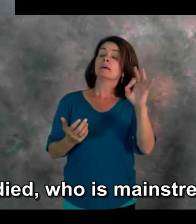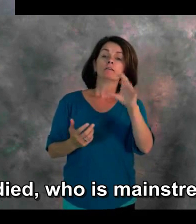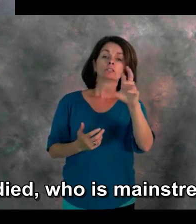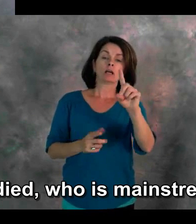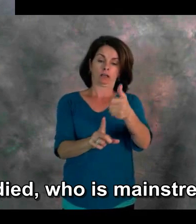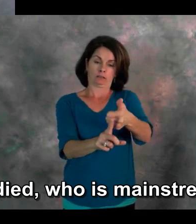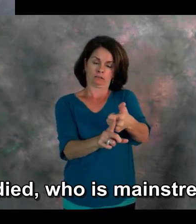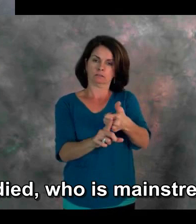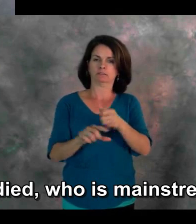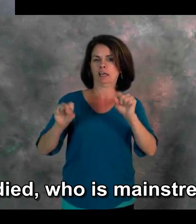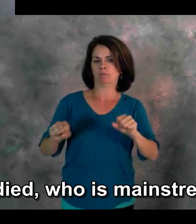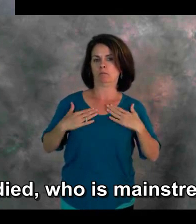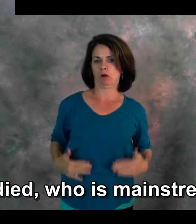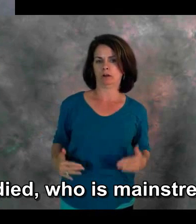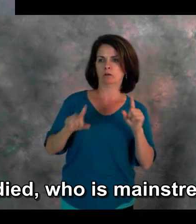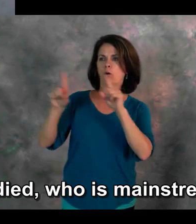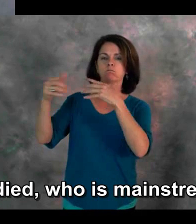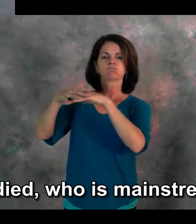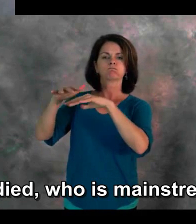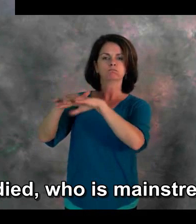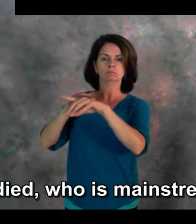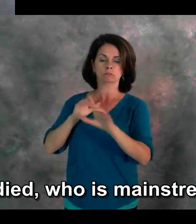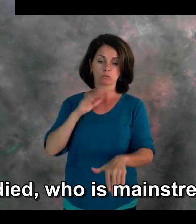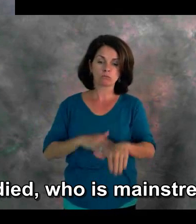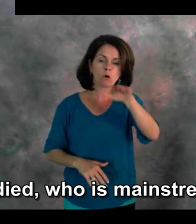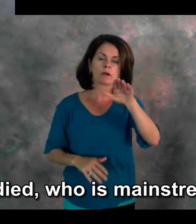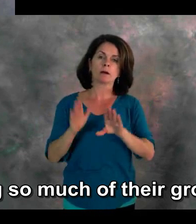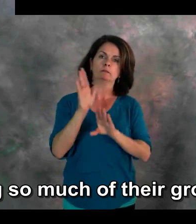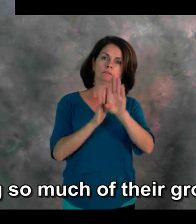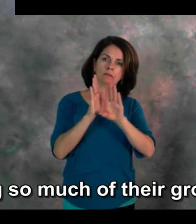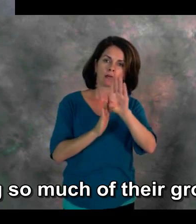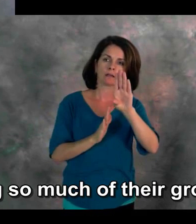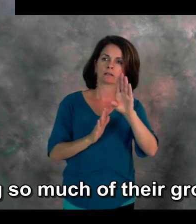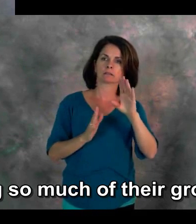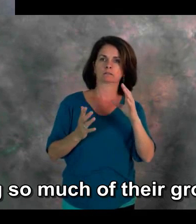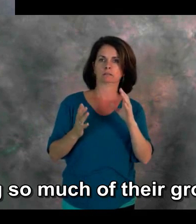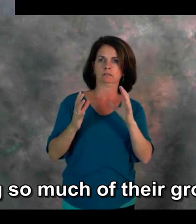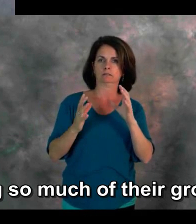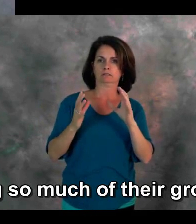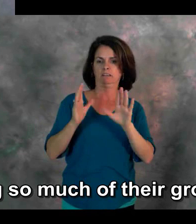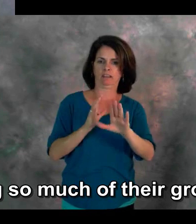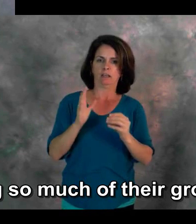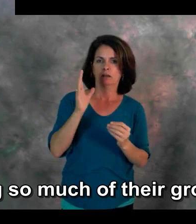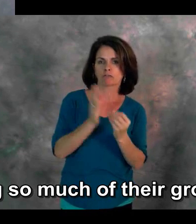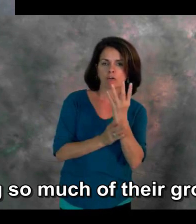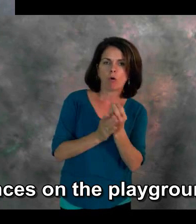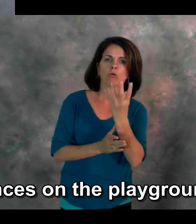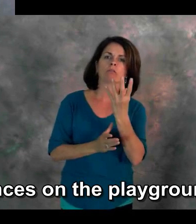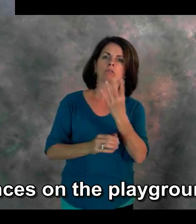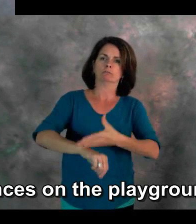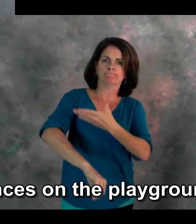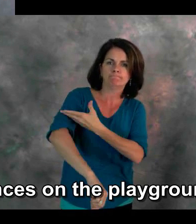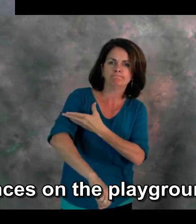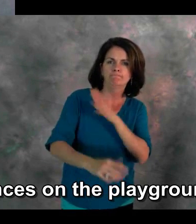When a child who is able-bodied, who is mainstream, is growing up and developing, so much of their